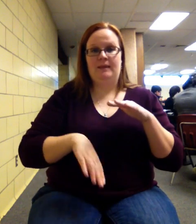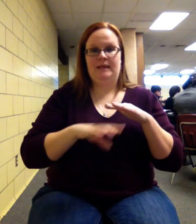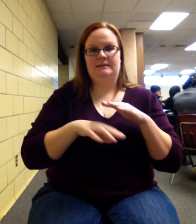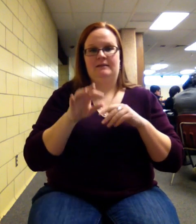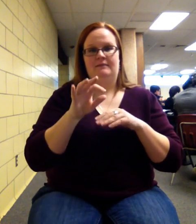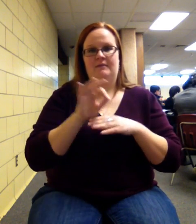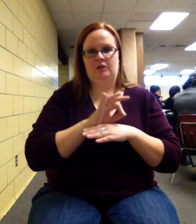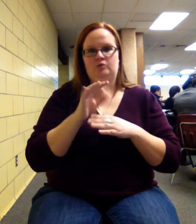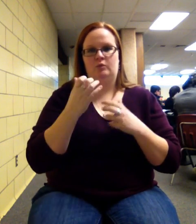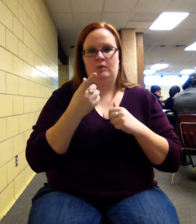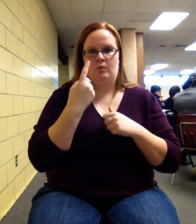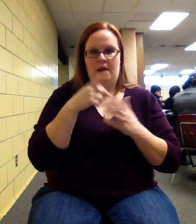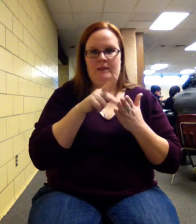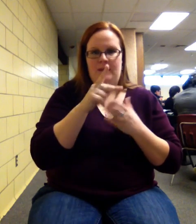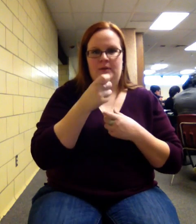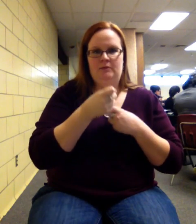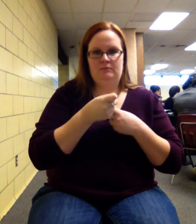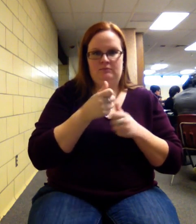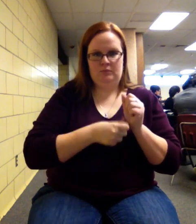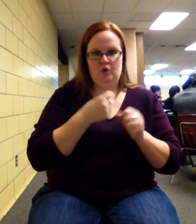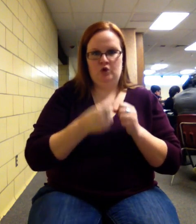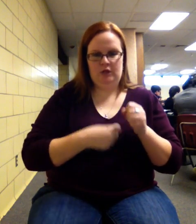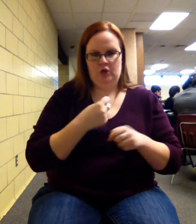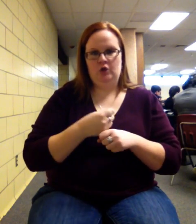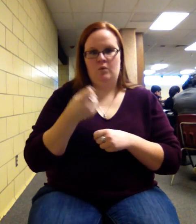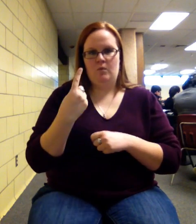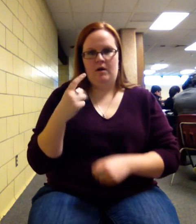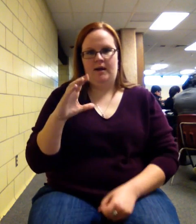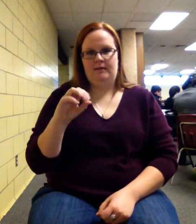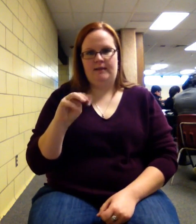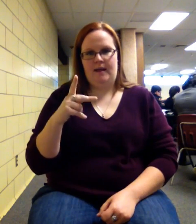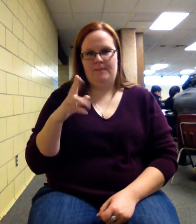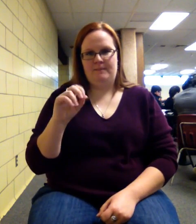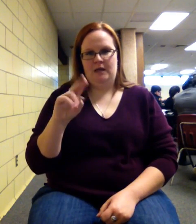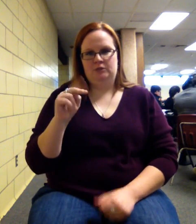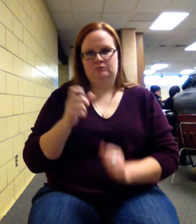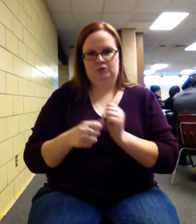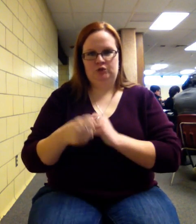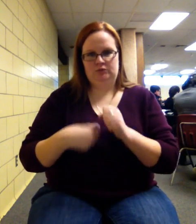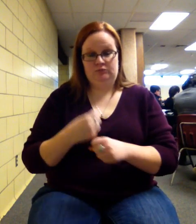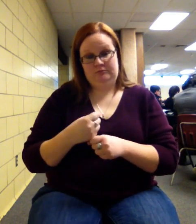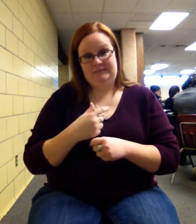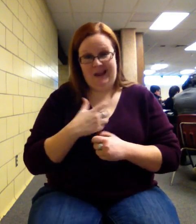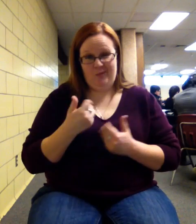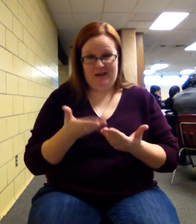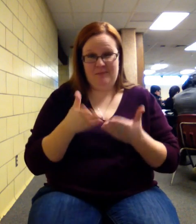we just want 1 payment per year and 1 compounding per year. And actually, I would recommend that you always leave your calculator set like that.